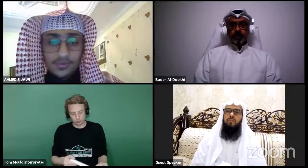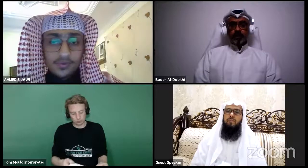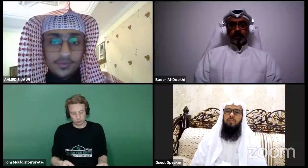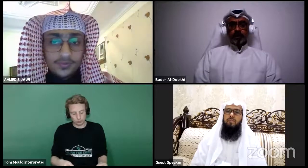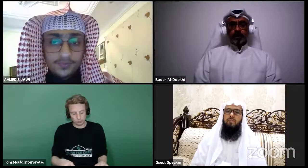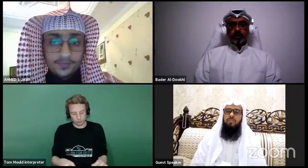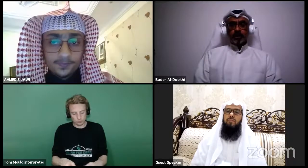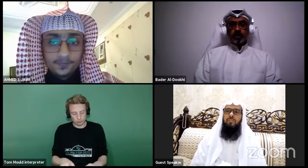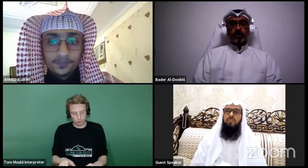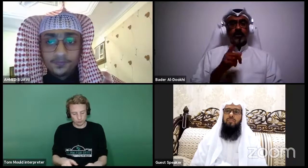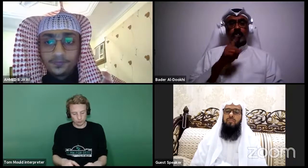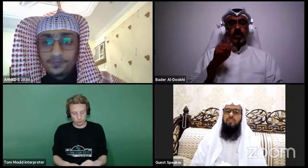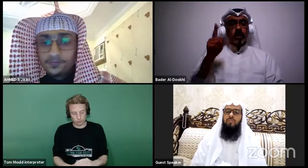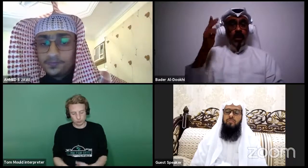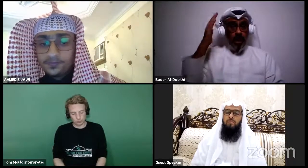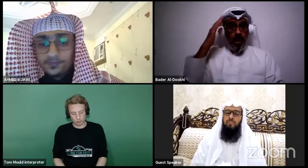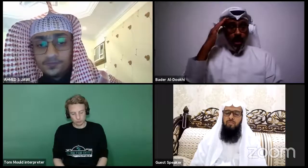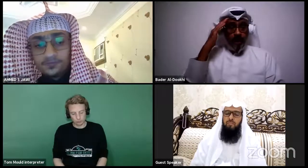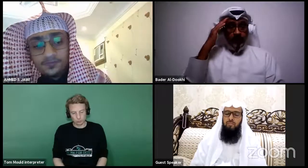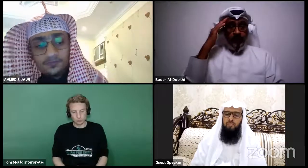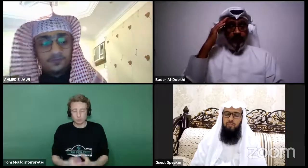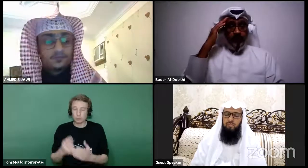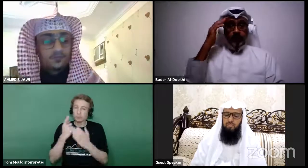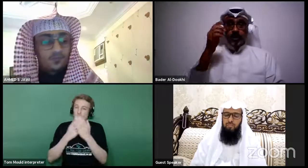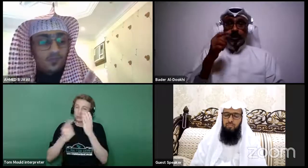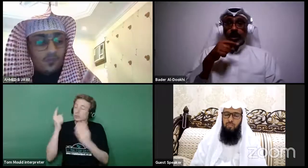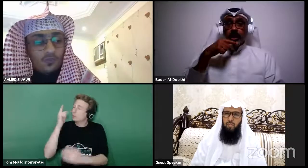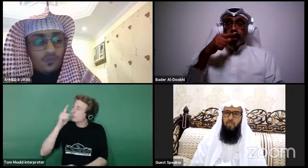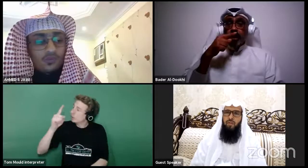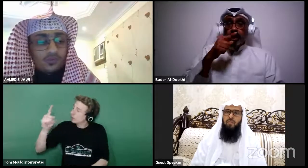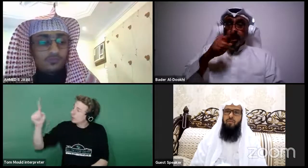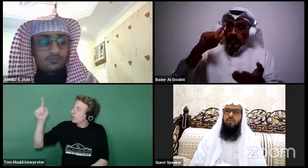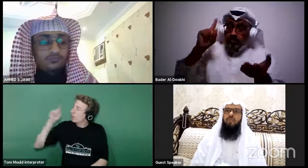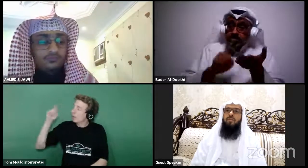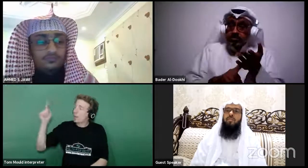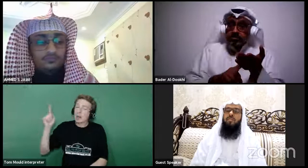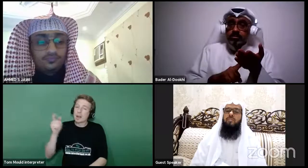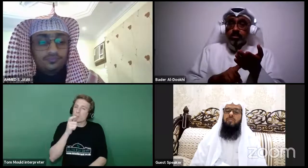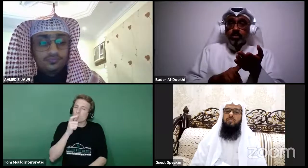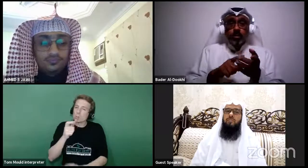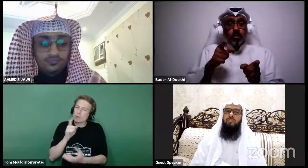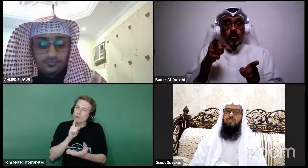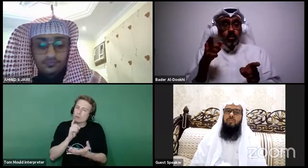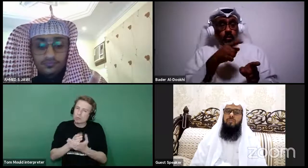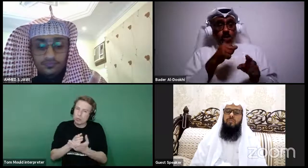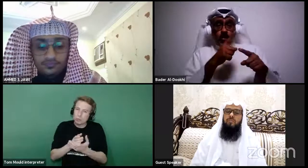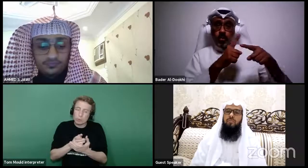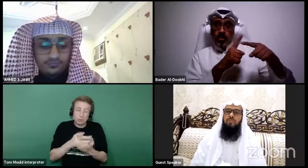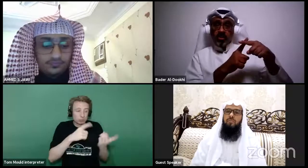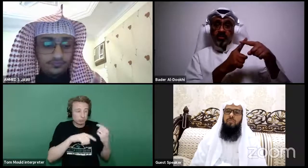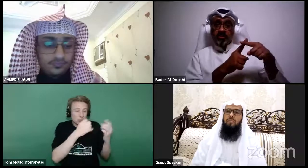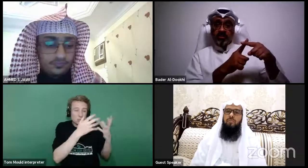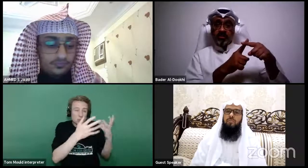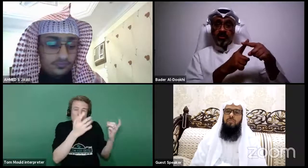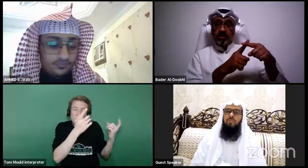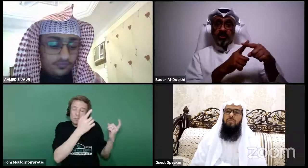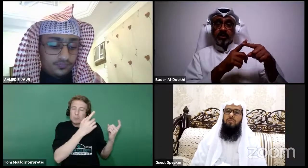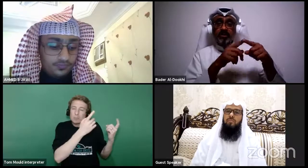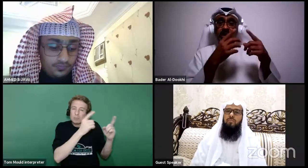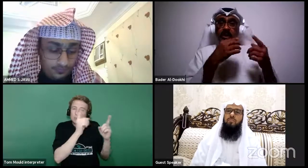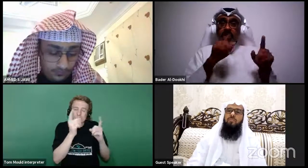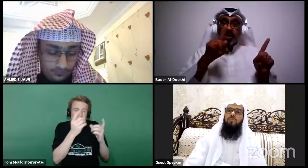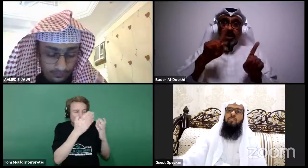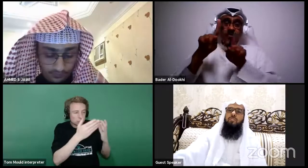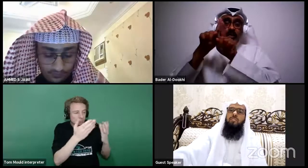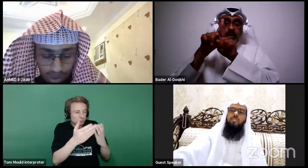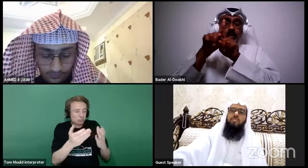For Allah alone is the word of truth, and those whom the polytheists invoke besides him, they